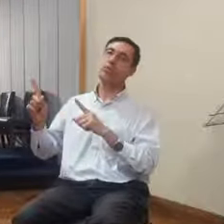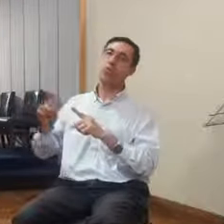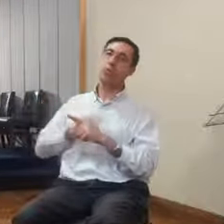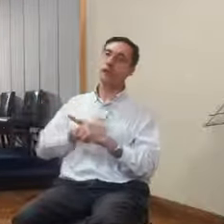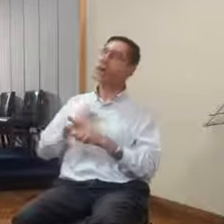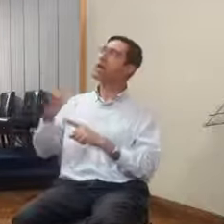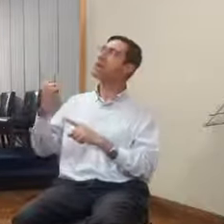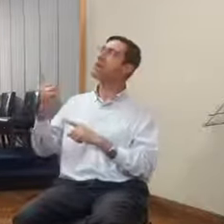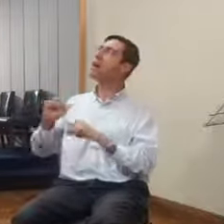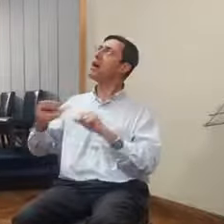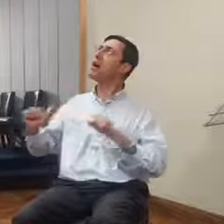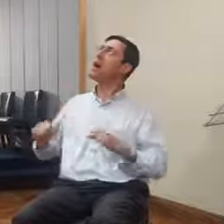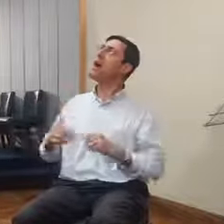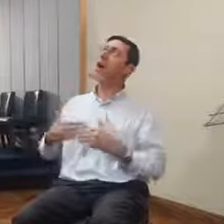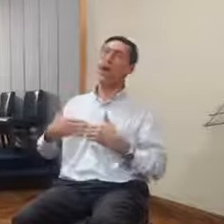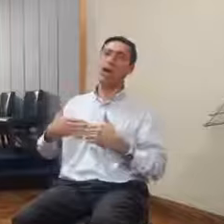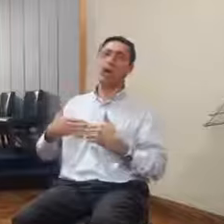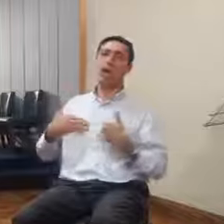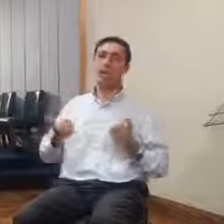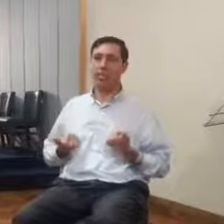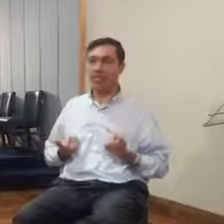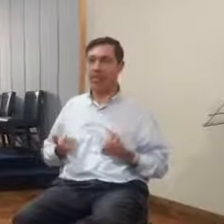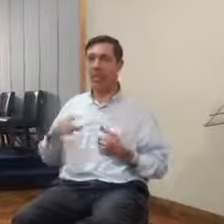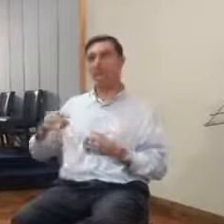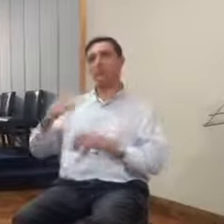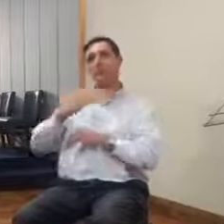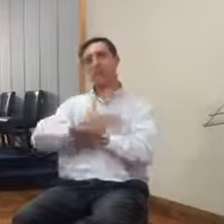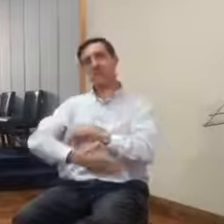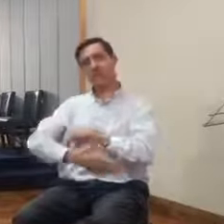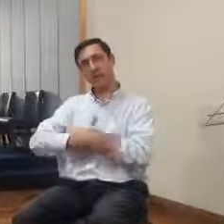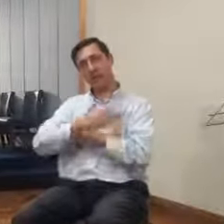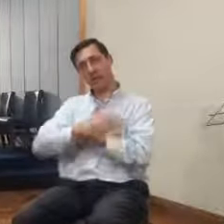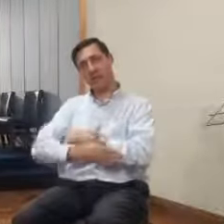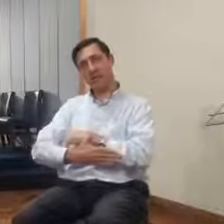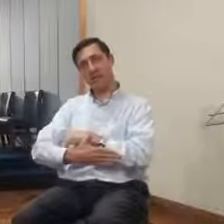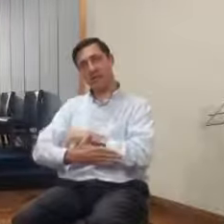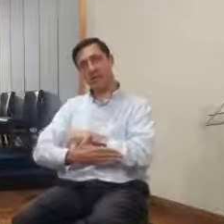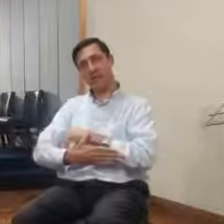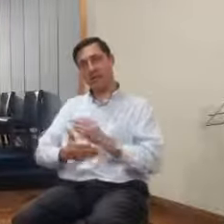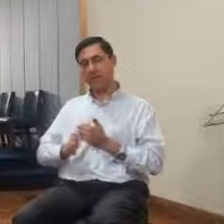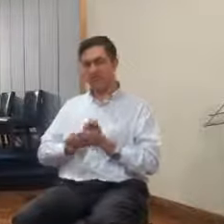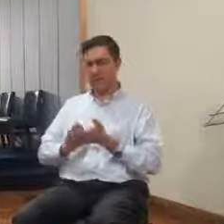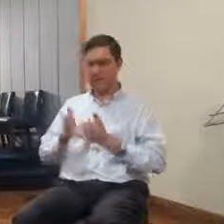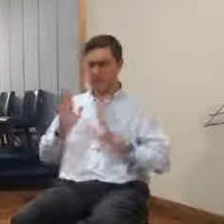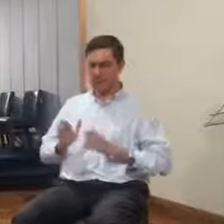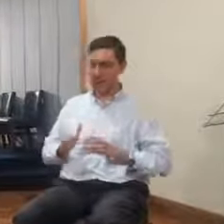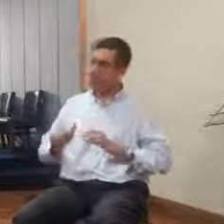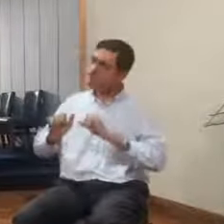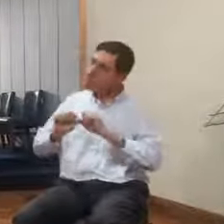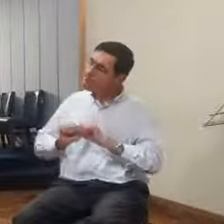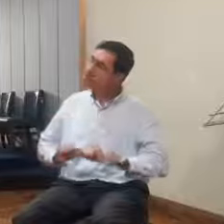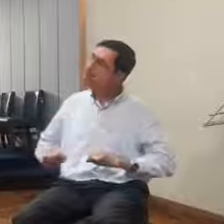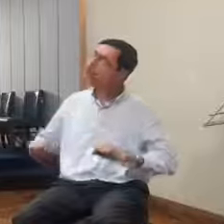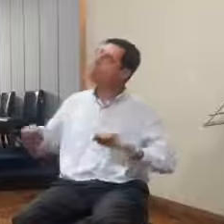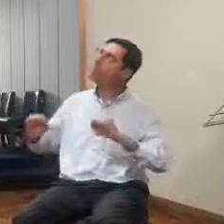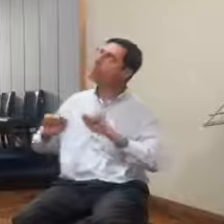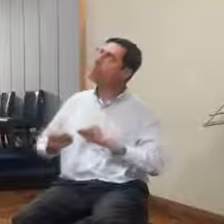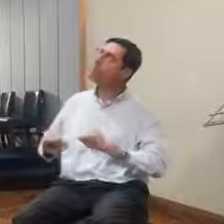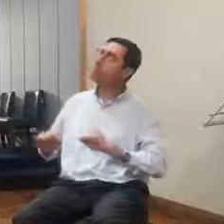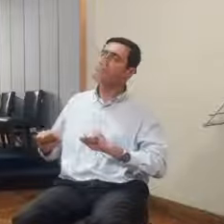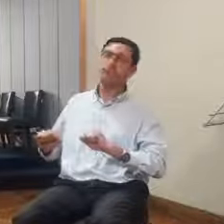shield, waiteth, but hears to, sticks hard to, that means. We wait for the Lord